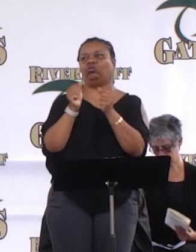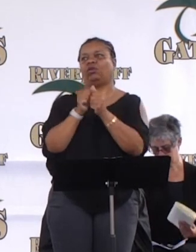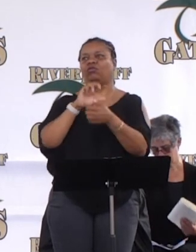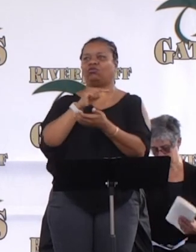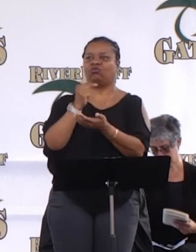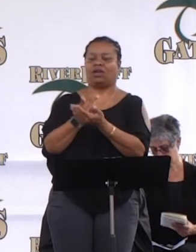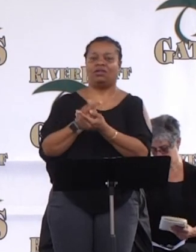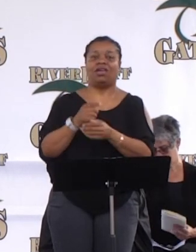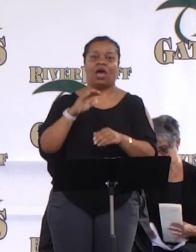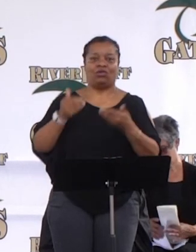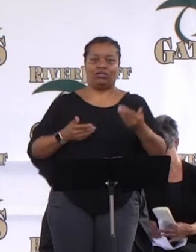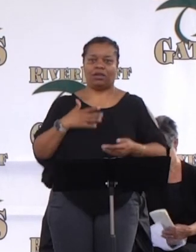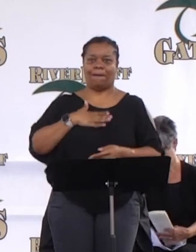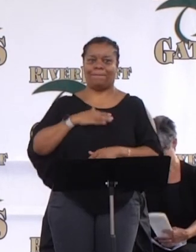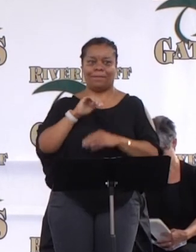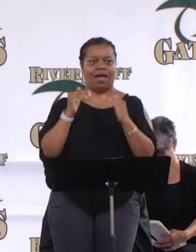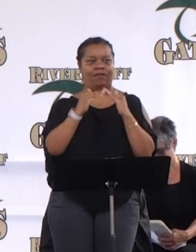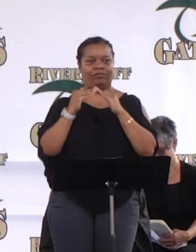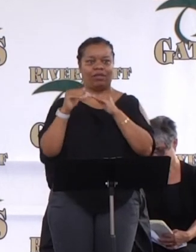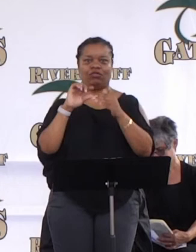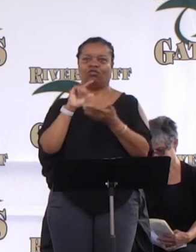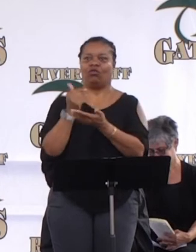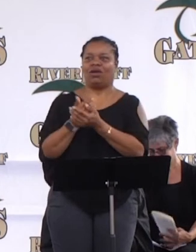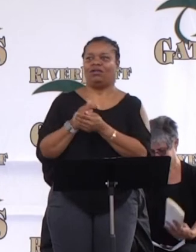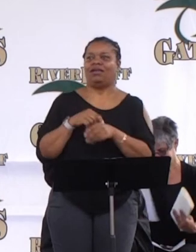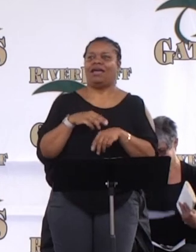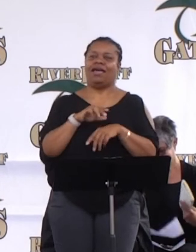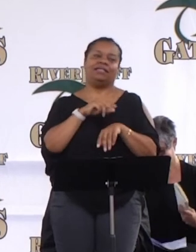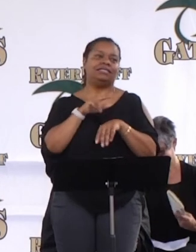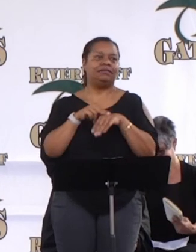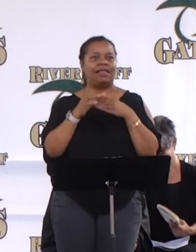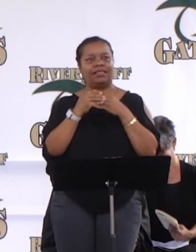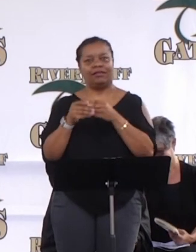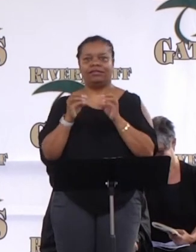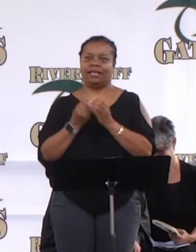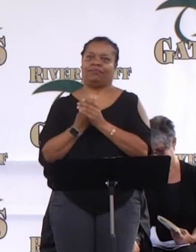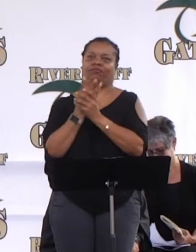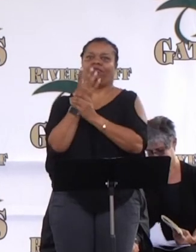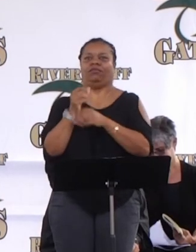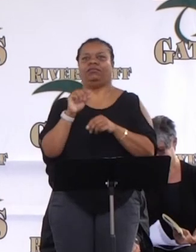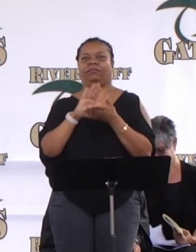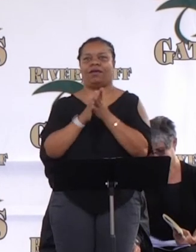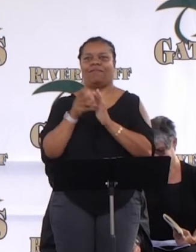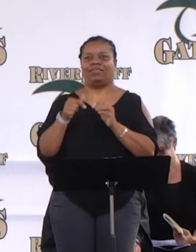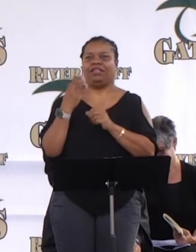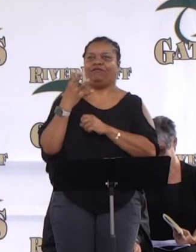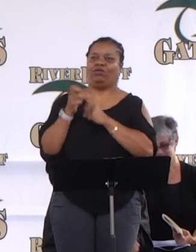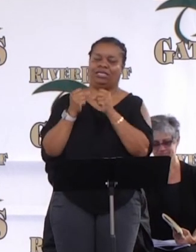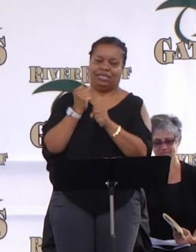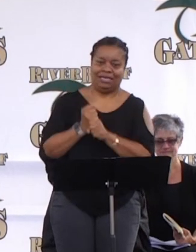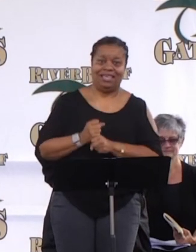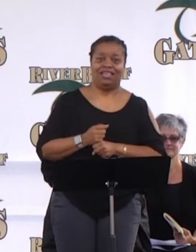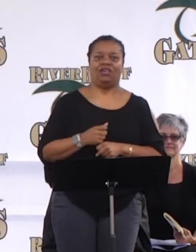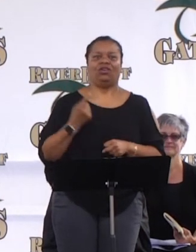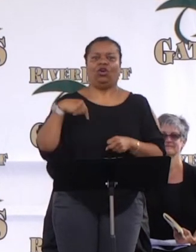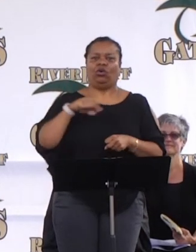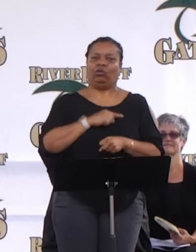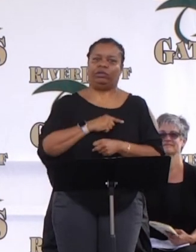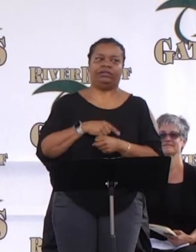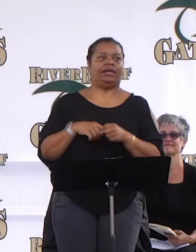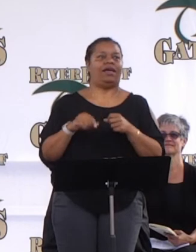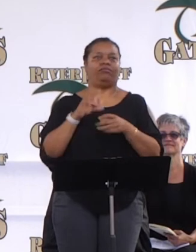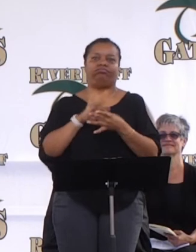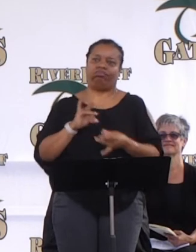like to introduce you to my fellow graduates as the tenacious leaders they have blossomed into these past 4 years. We have written quite a